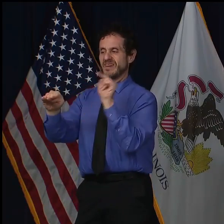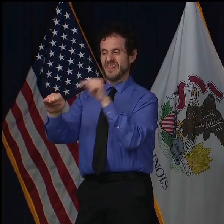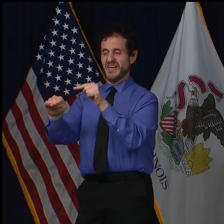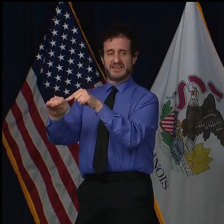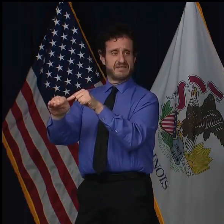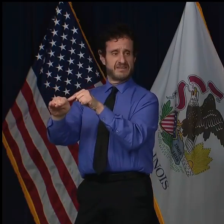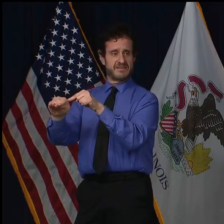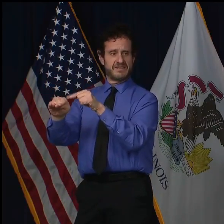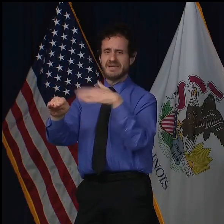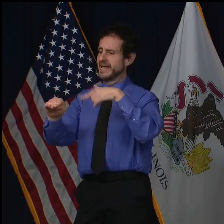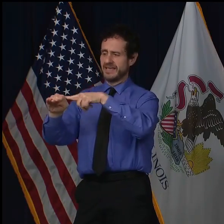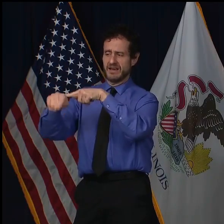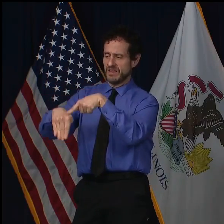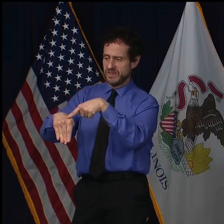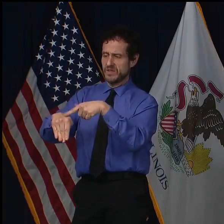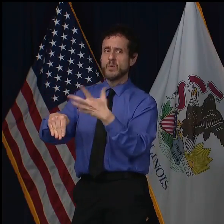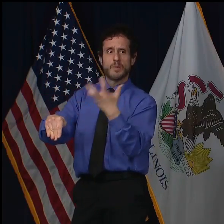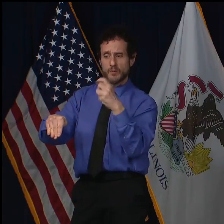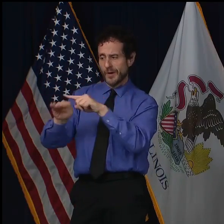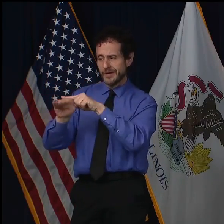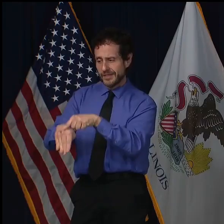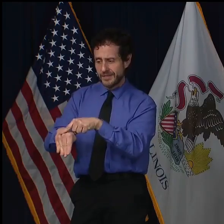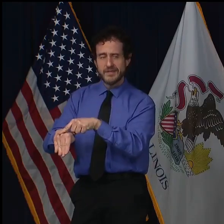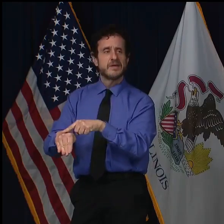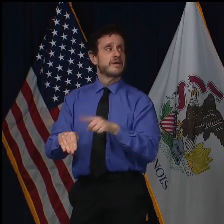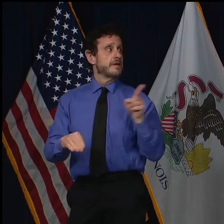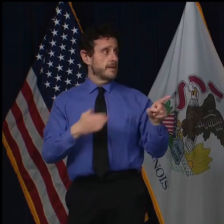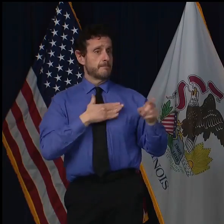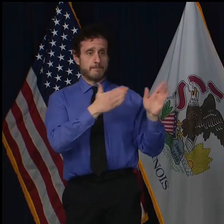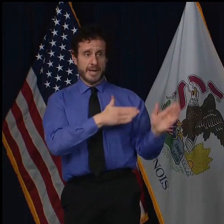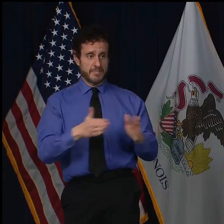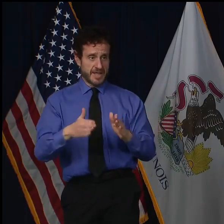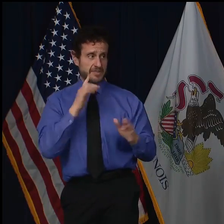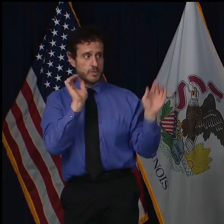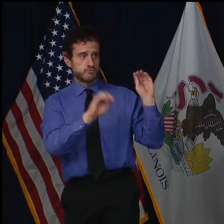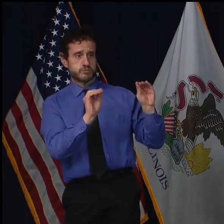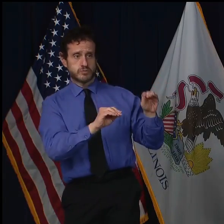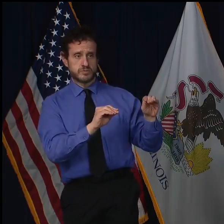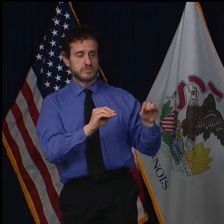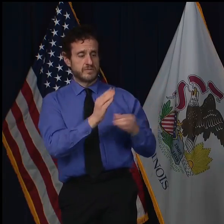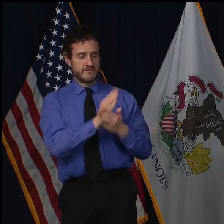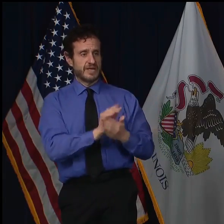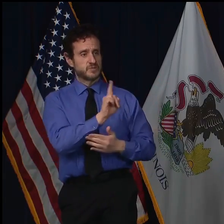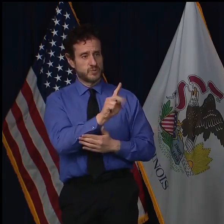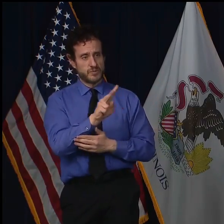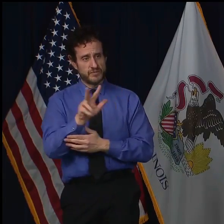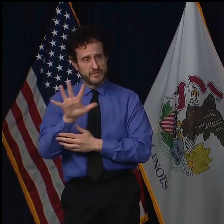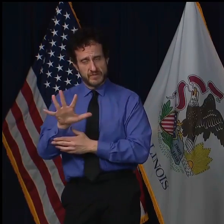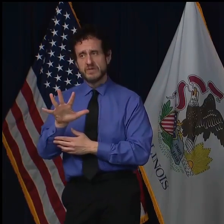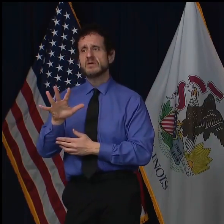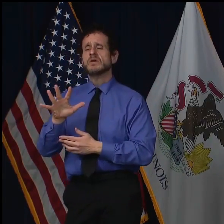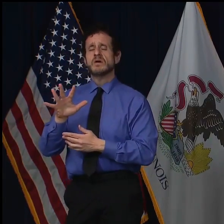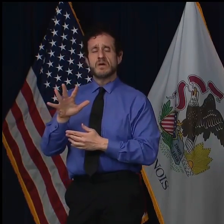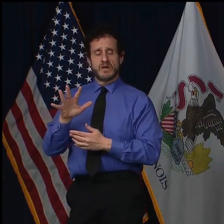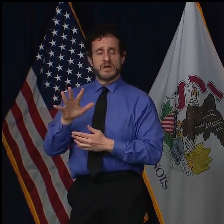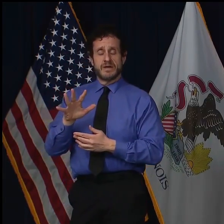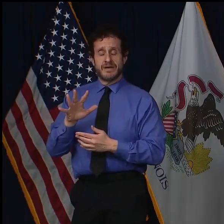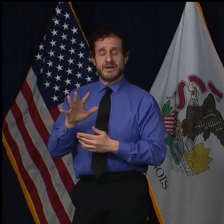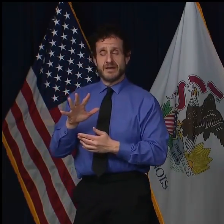you may see in the Recover, Restore Illinois plan that we put together, we actually made it easier than